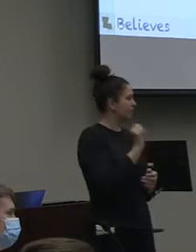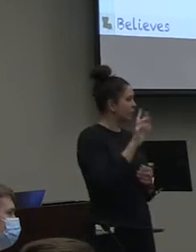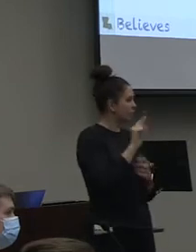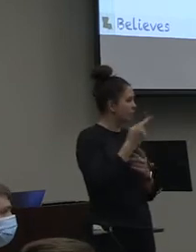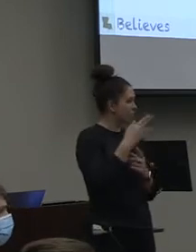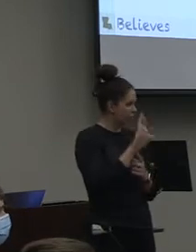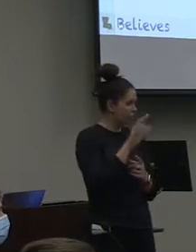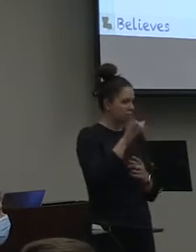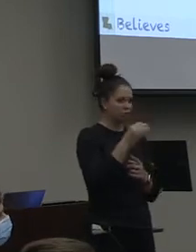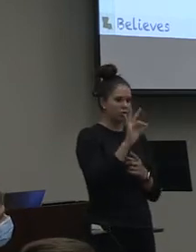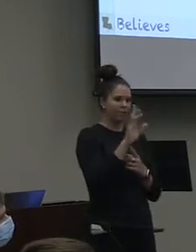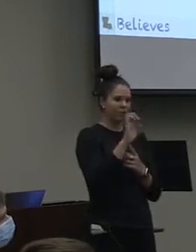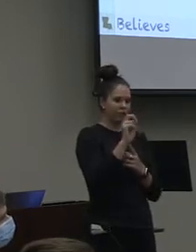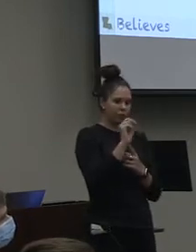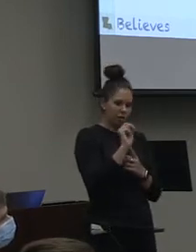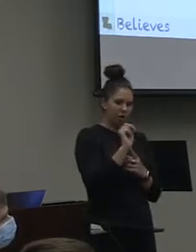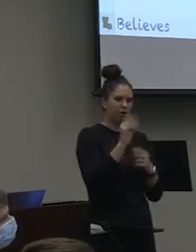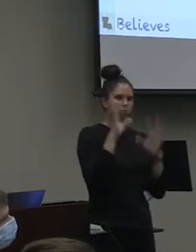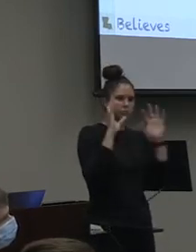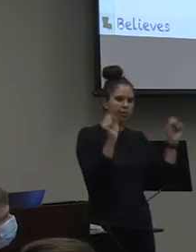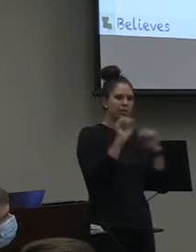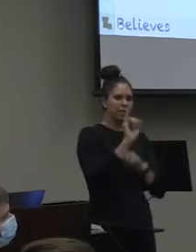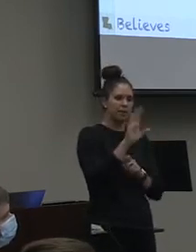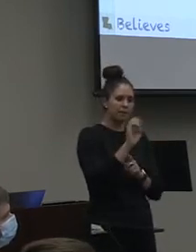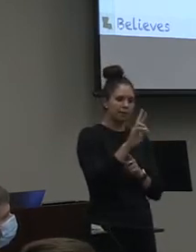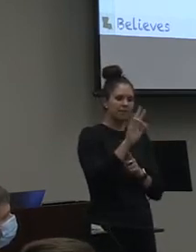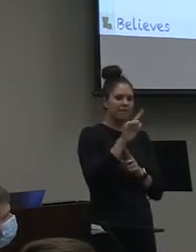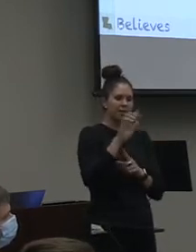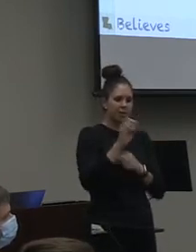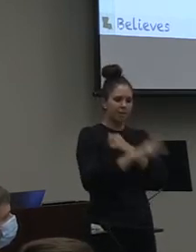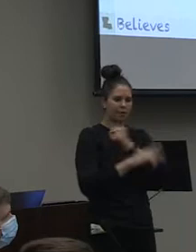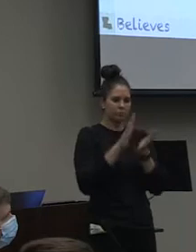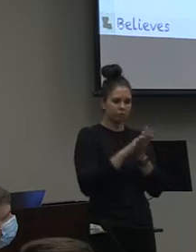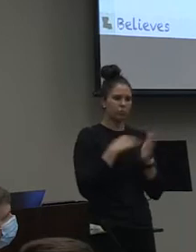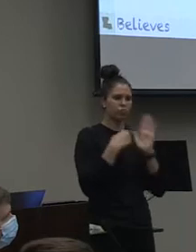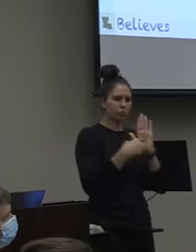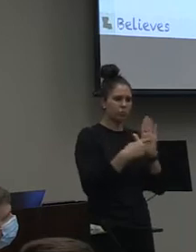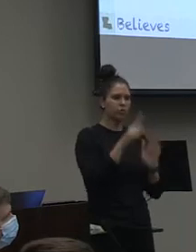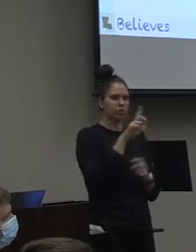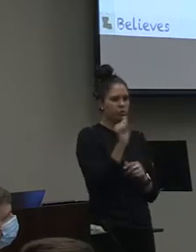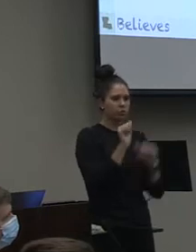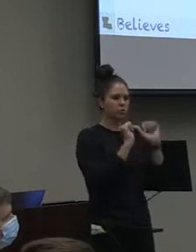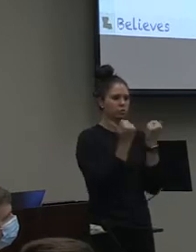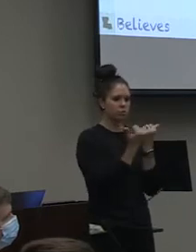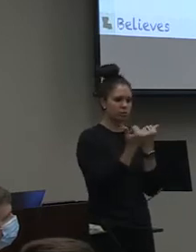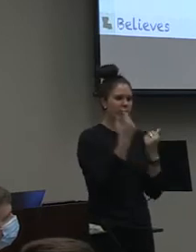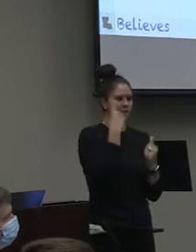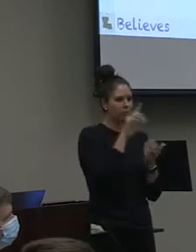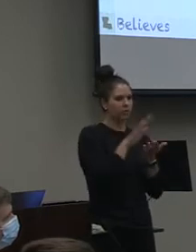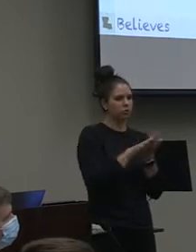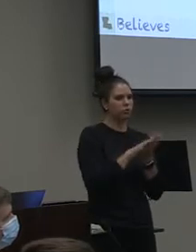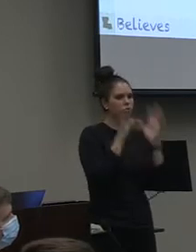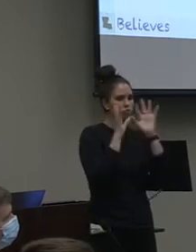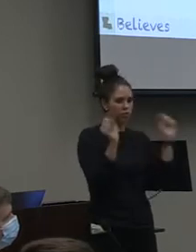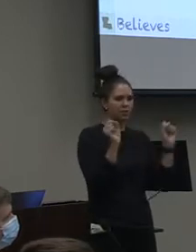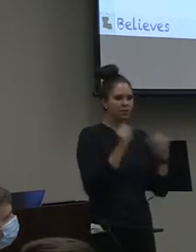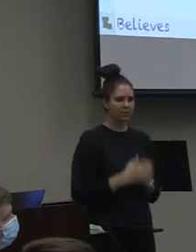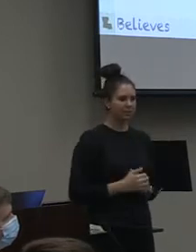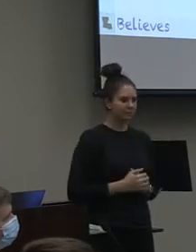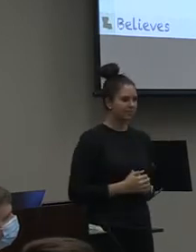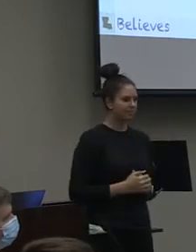Arthur Geoffreyon, Superintendent, Iberville Parish Schools, and I'm representing the Louisiana Association for School